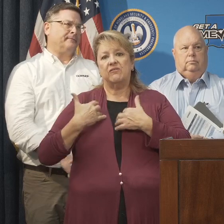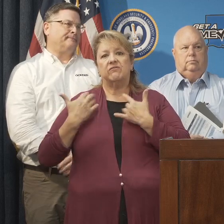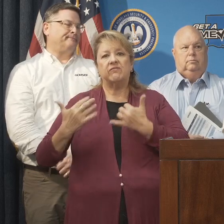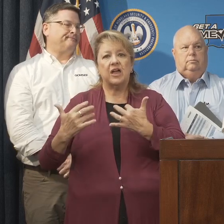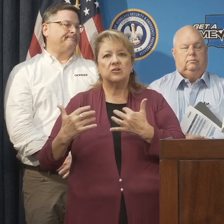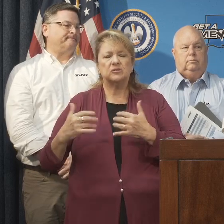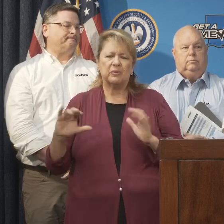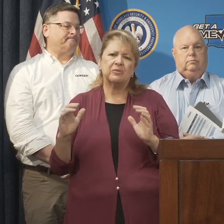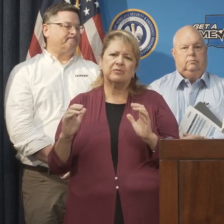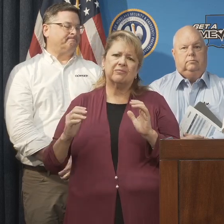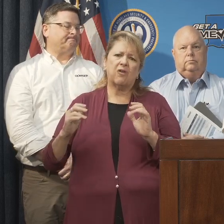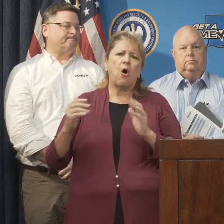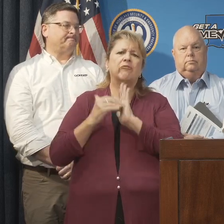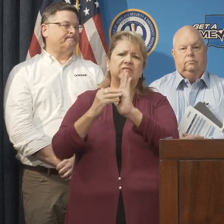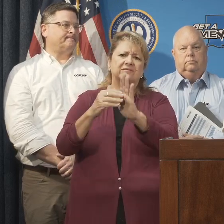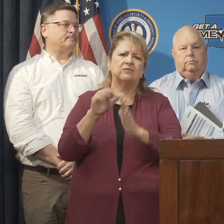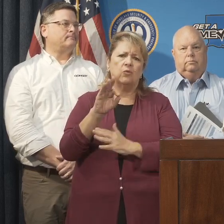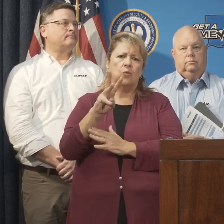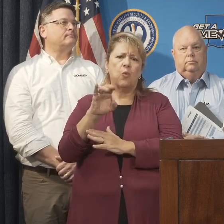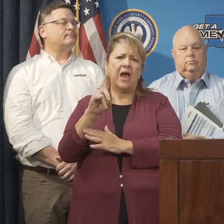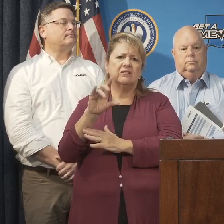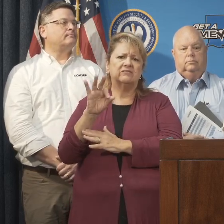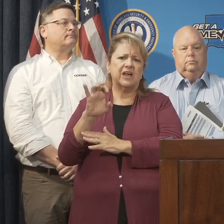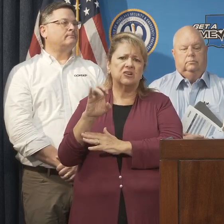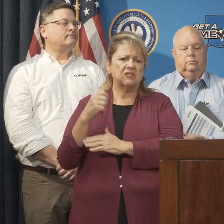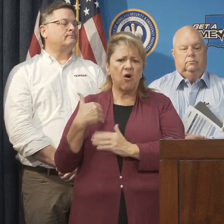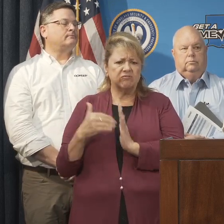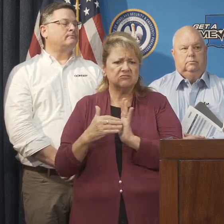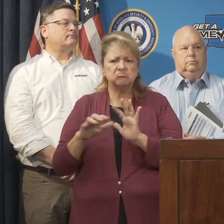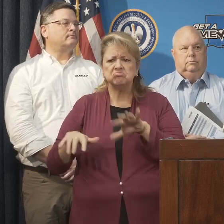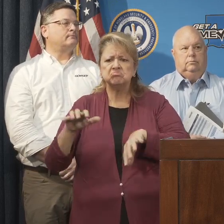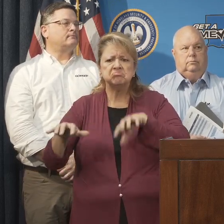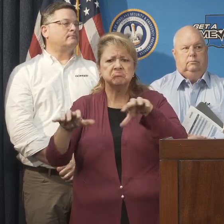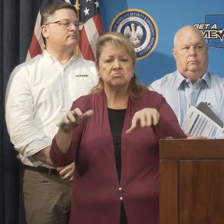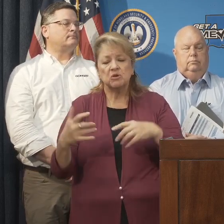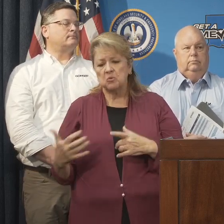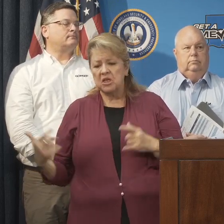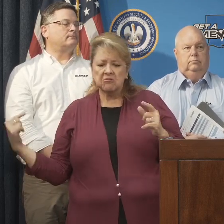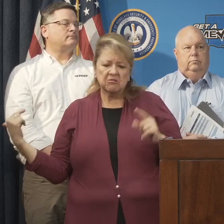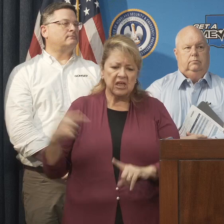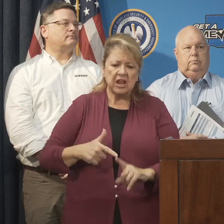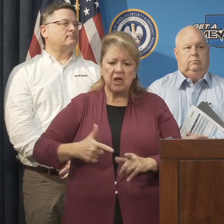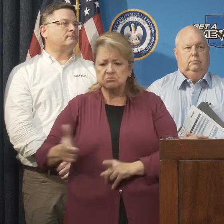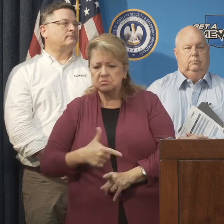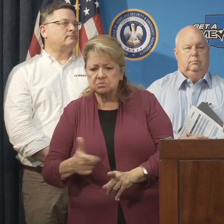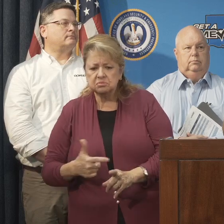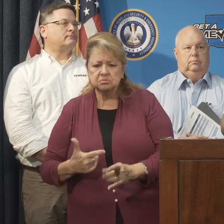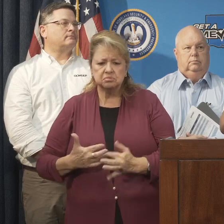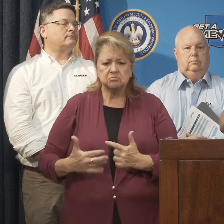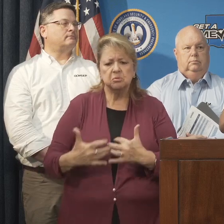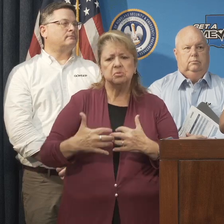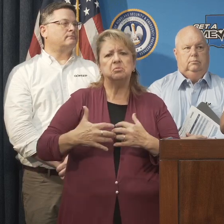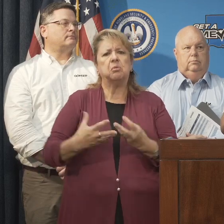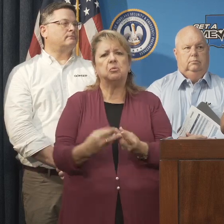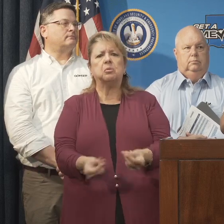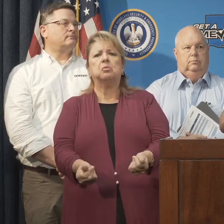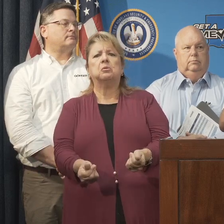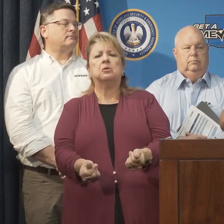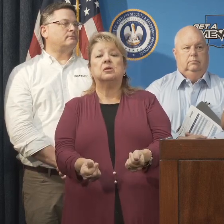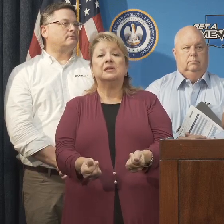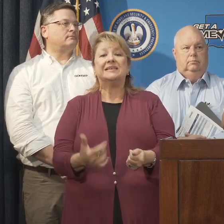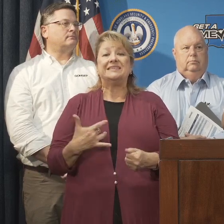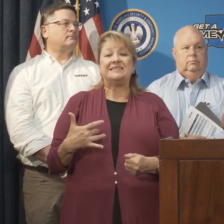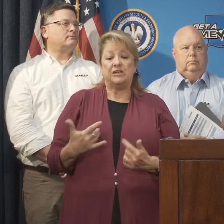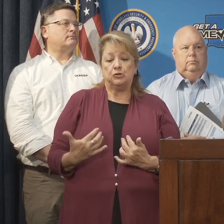smaller, and they're easier to gain control of and to contain because they